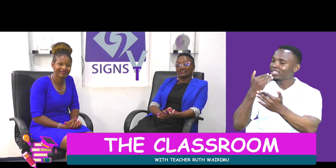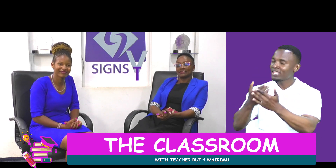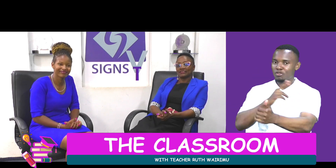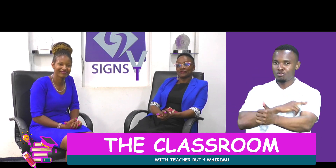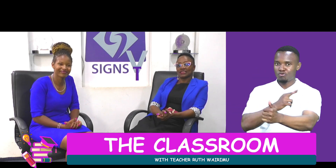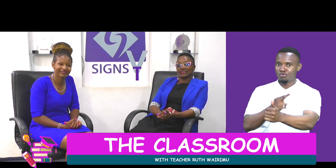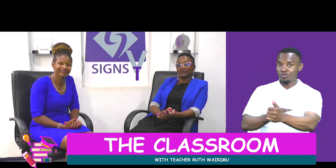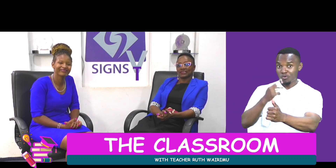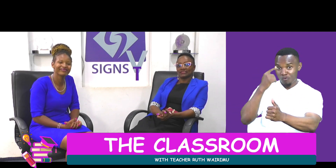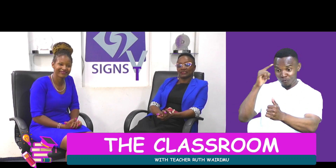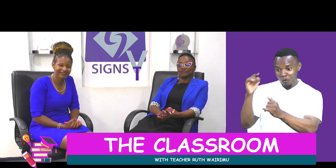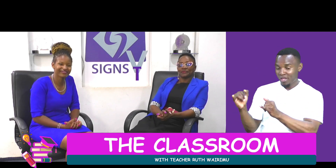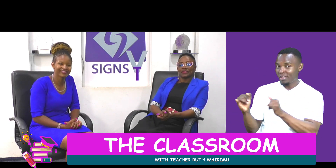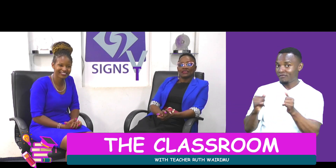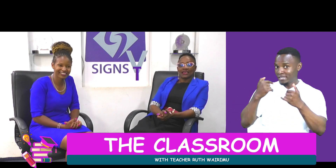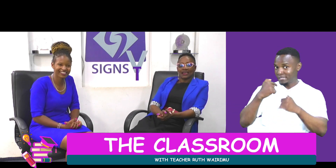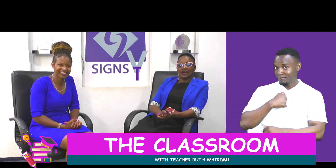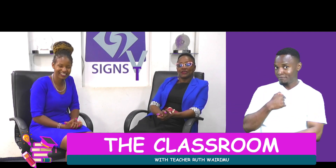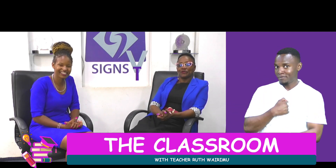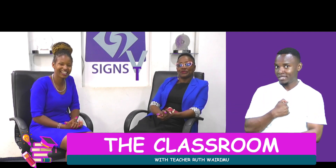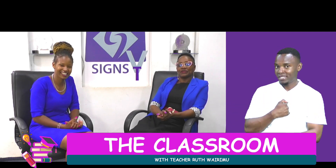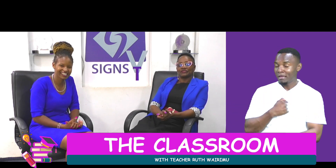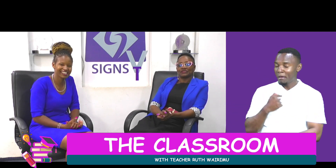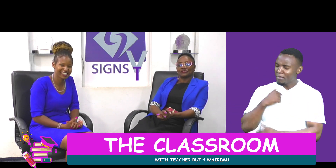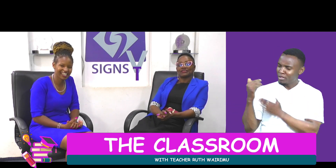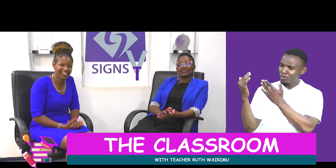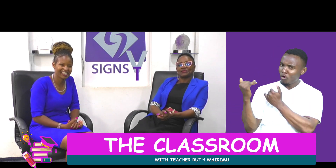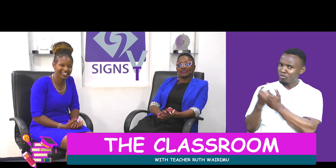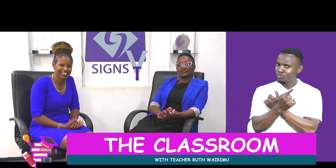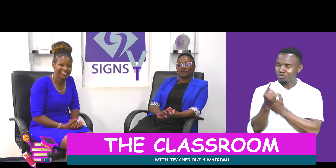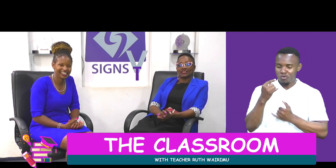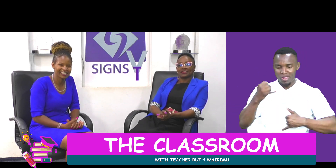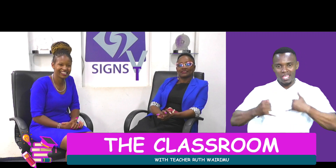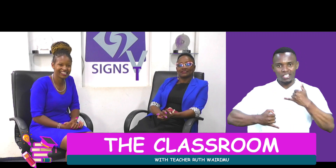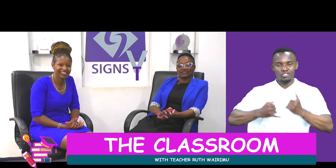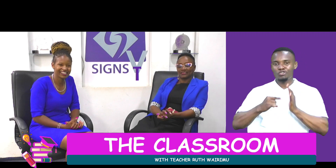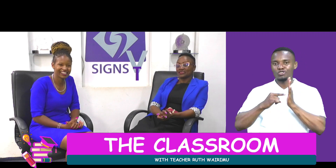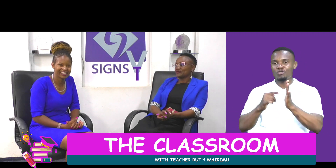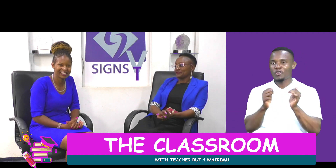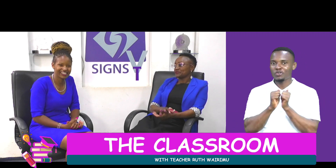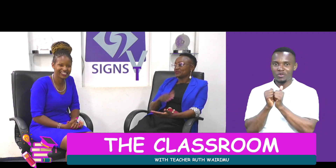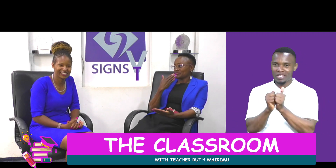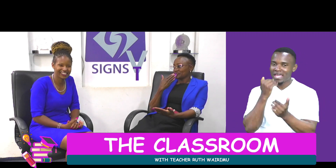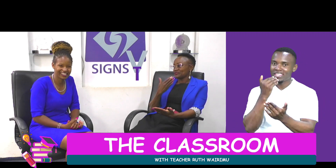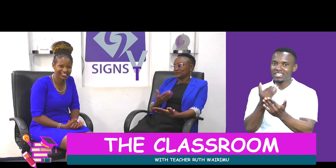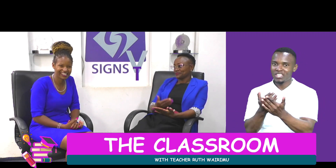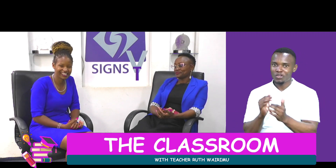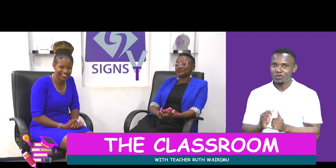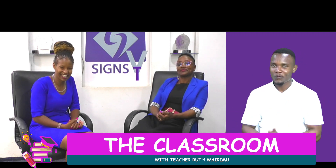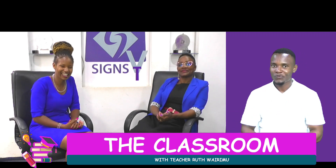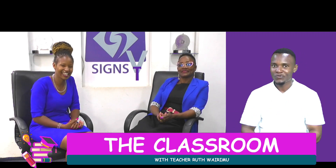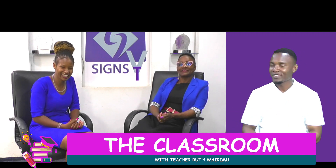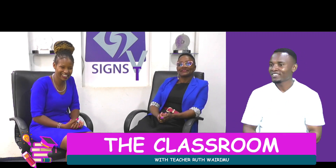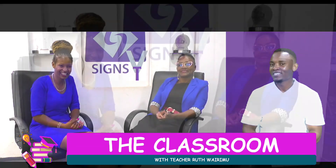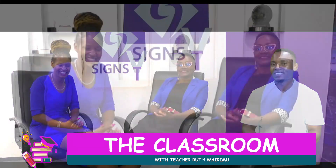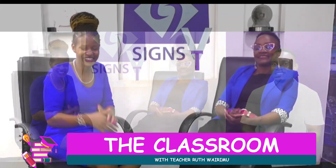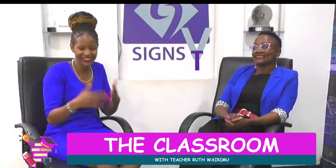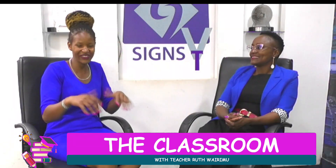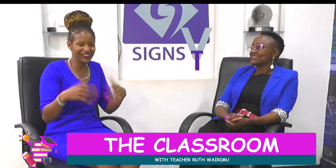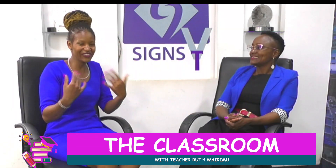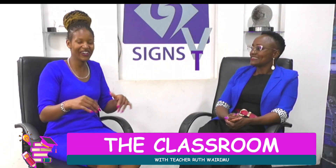the invite. Yeah, I hope you're going to enjoy our time here together. Thank you very much.